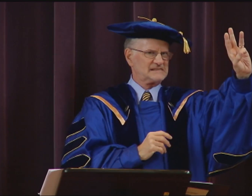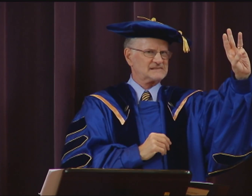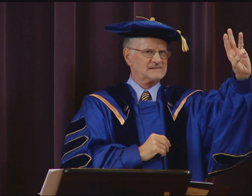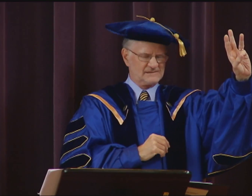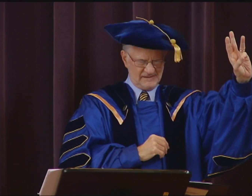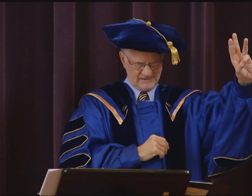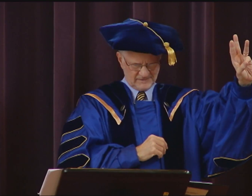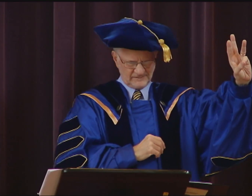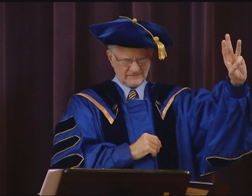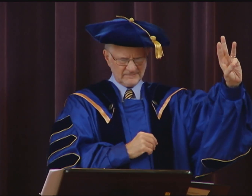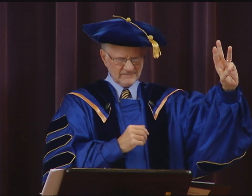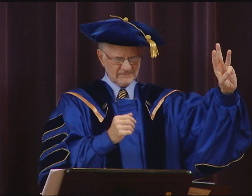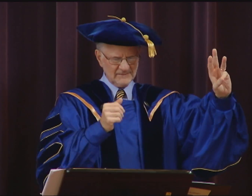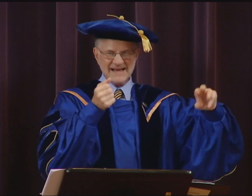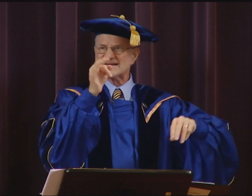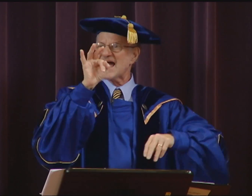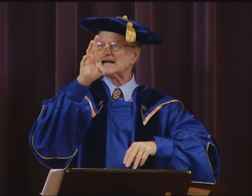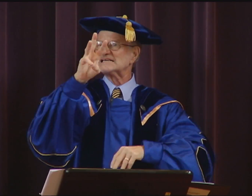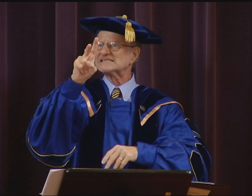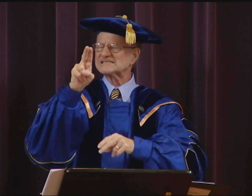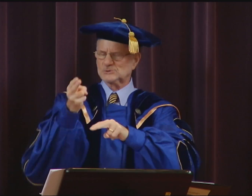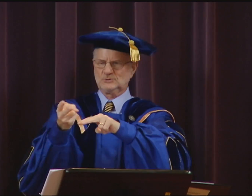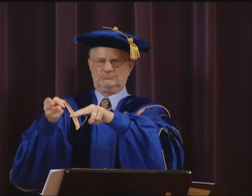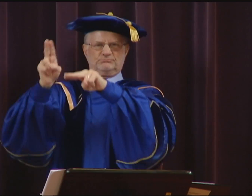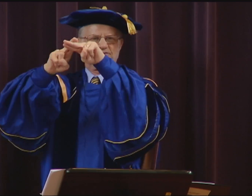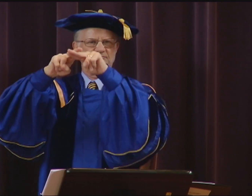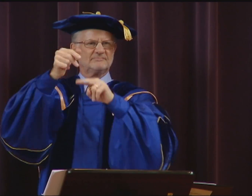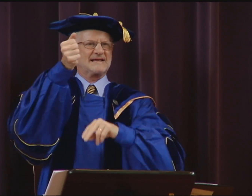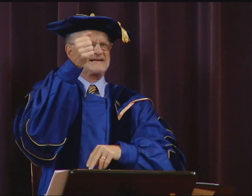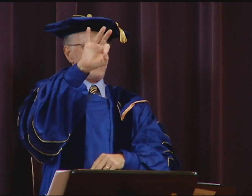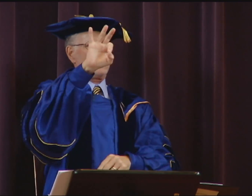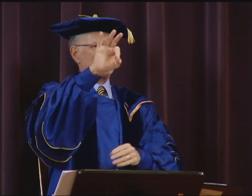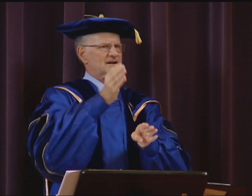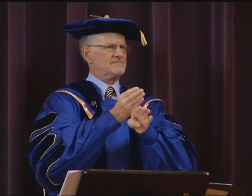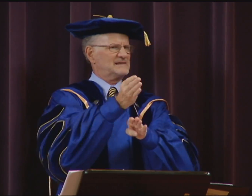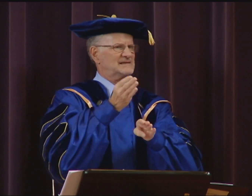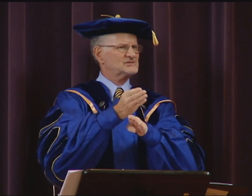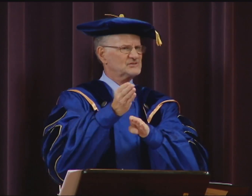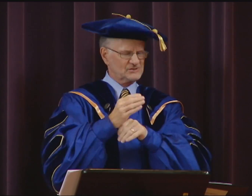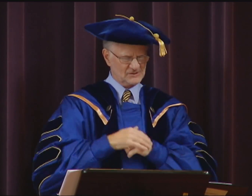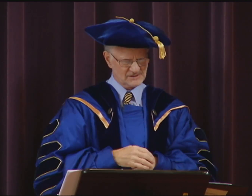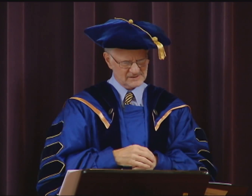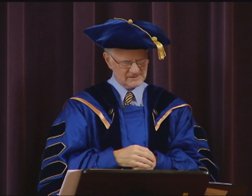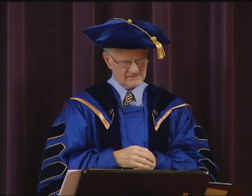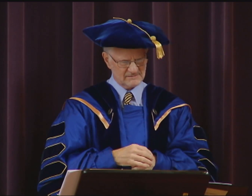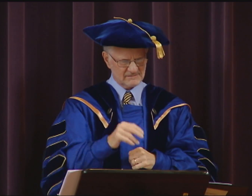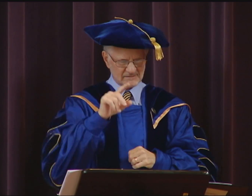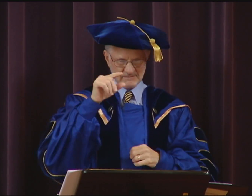many we had? It was 6. In 1962, that went up to 19